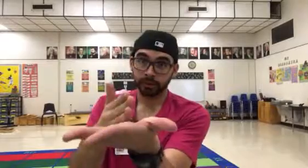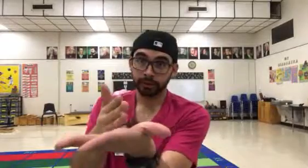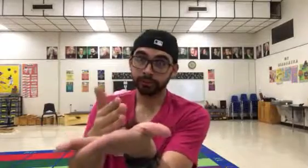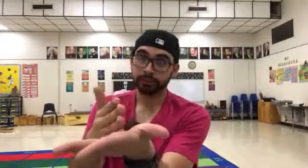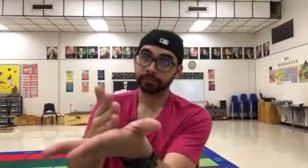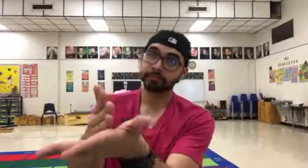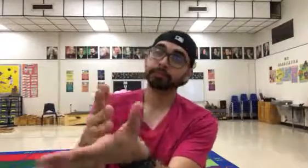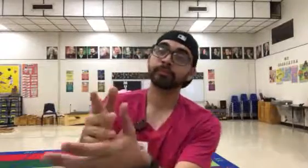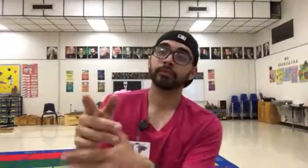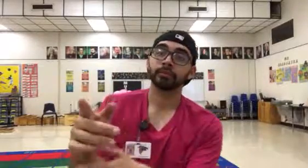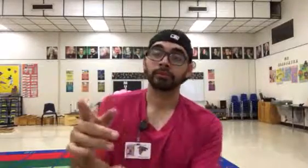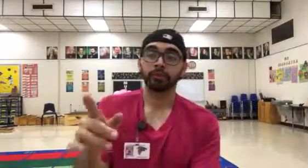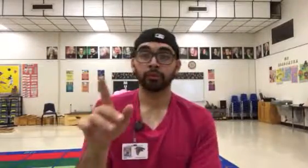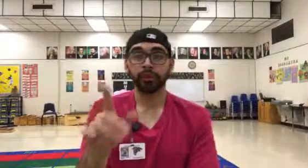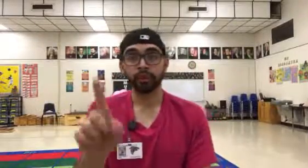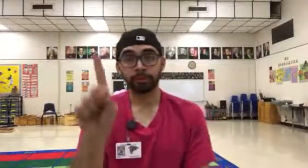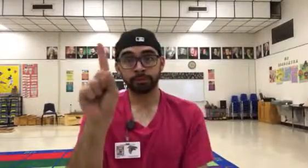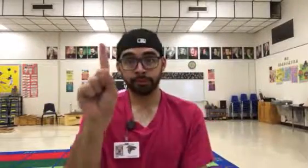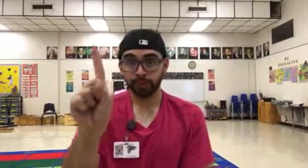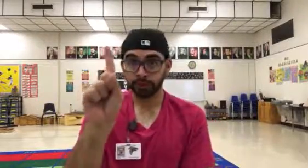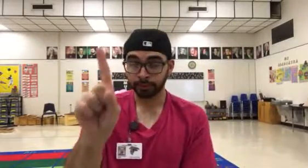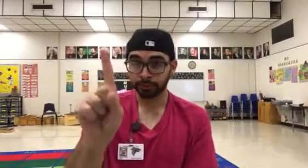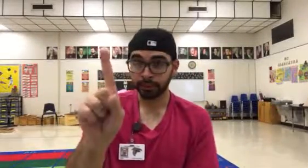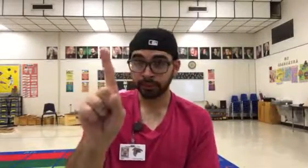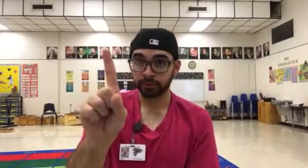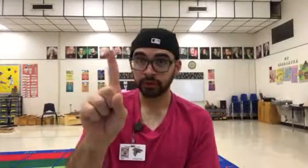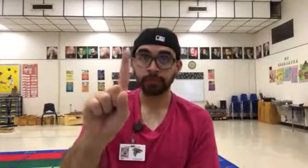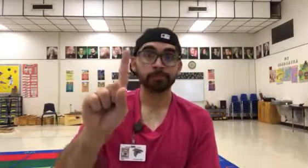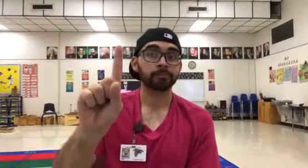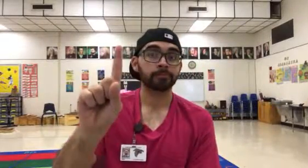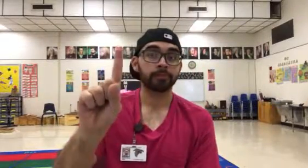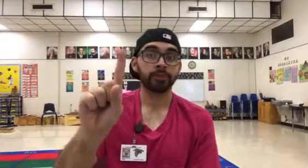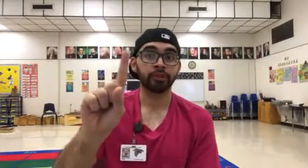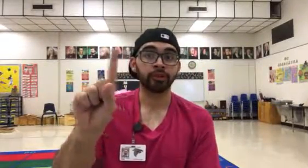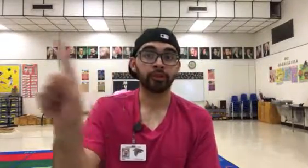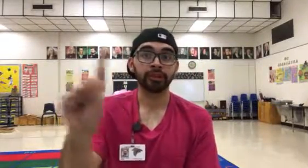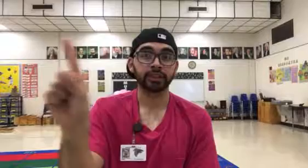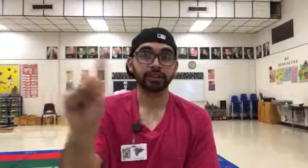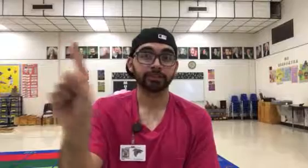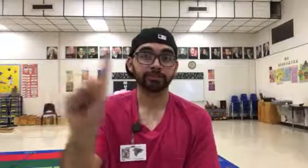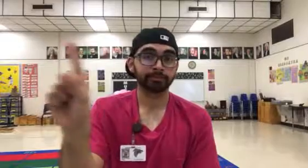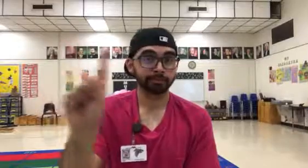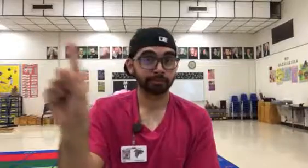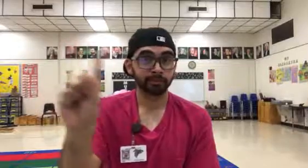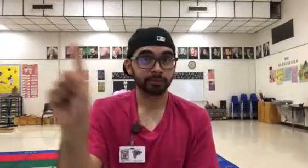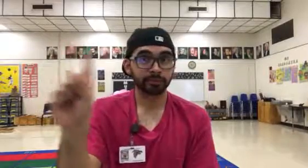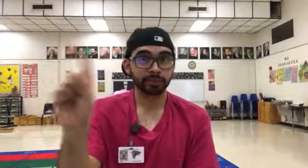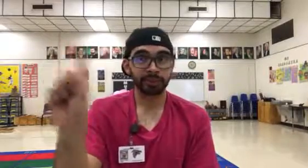Some. Where you take your index finger and you move it like this, side to